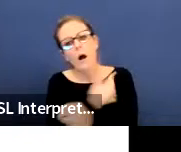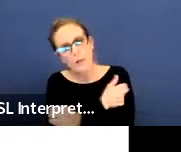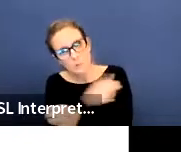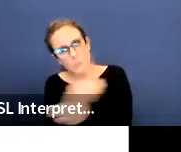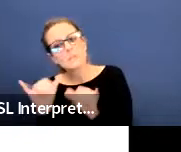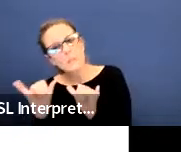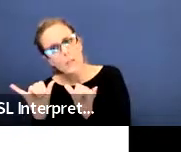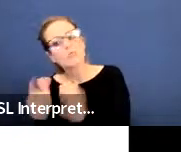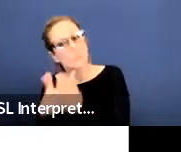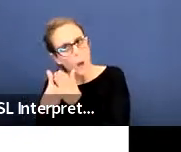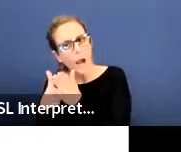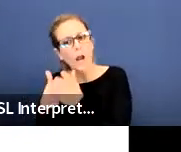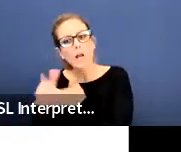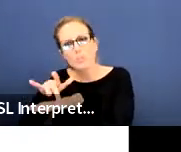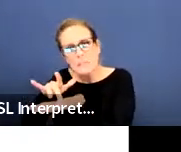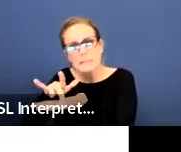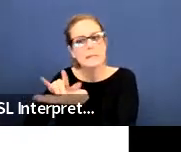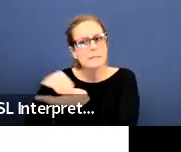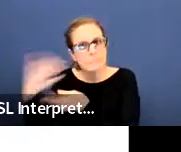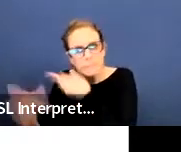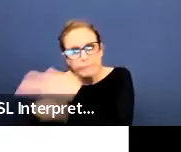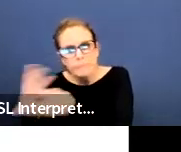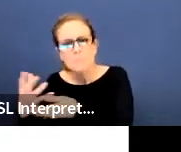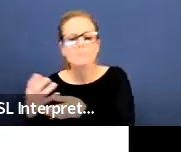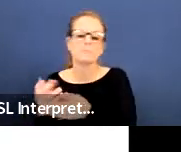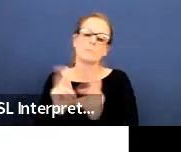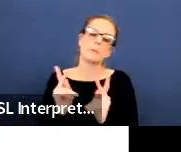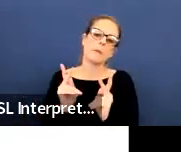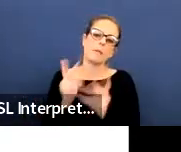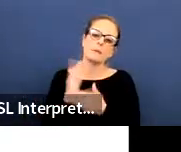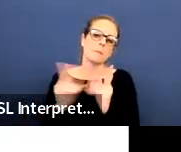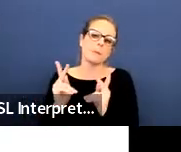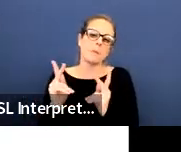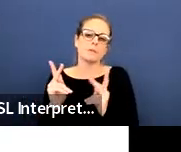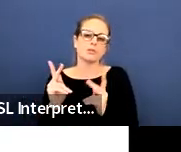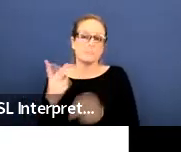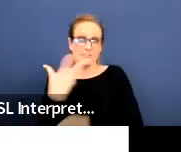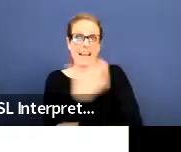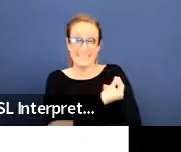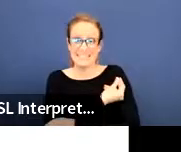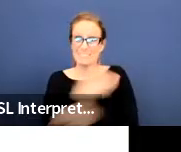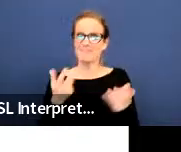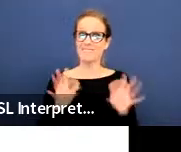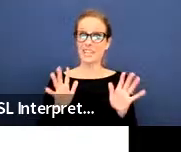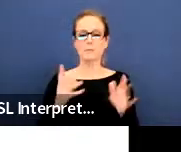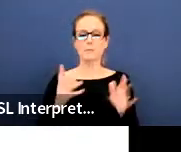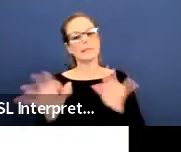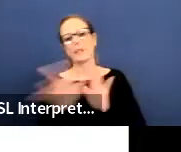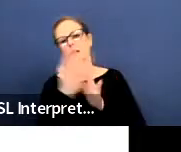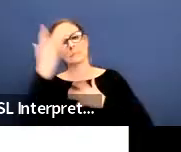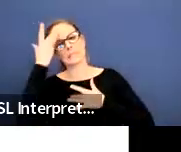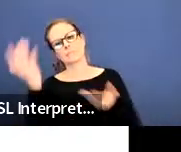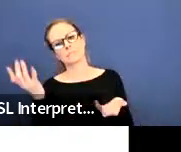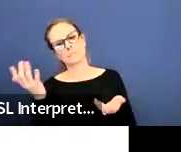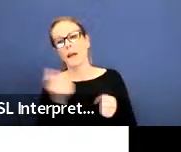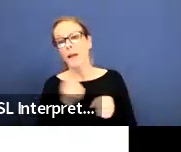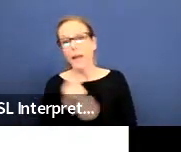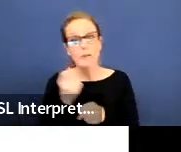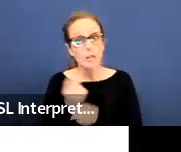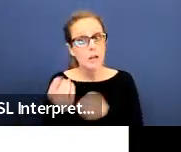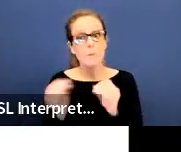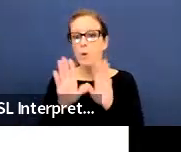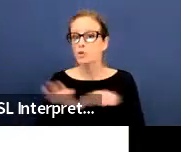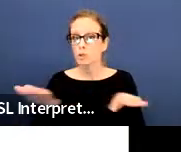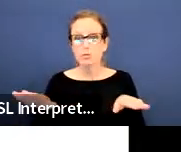And there are always going to be people for whom vaccines don't work. There are always going to be people who are unvaccinated. Every year we add more children to